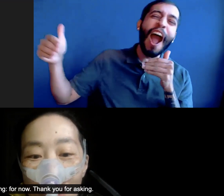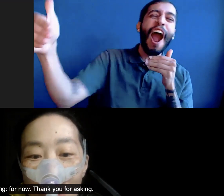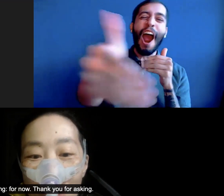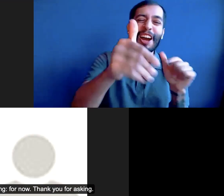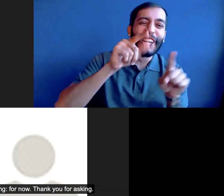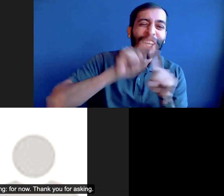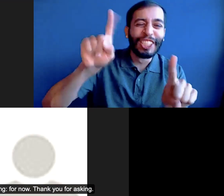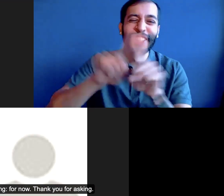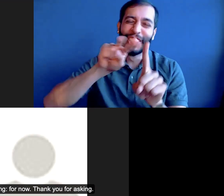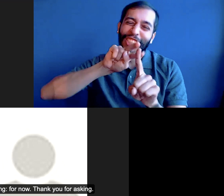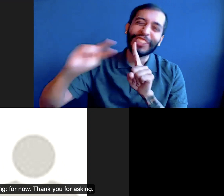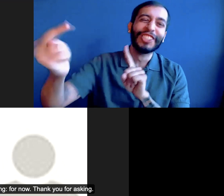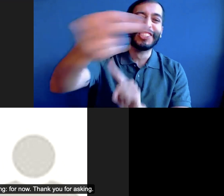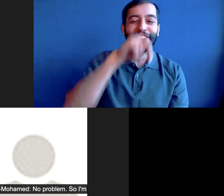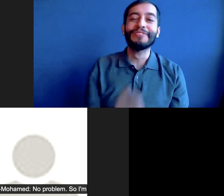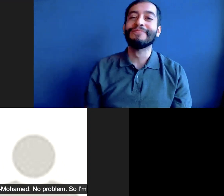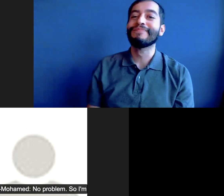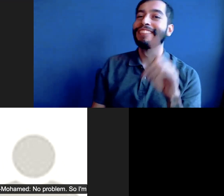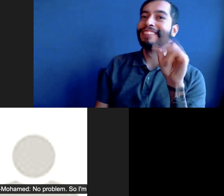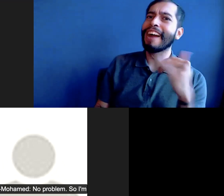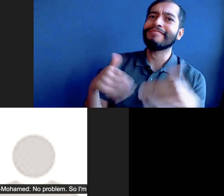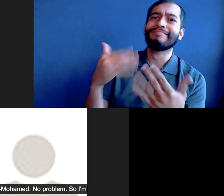you for asking. No problem.